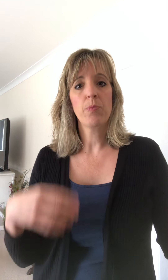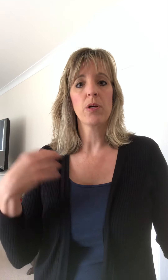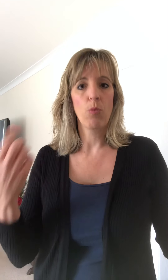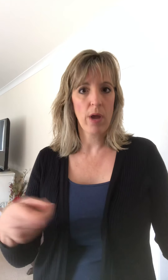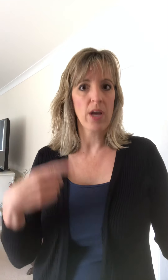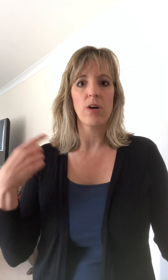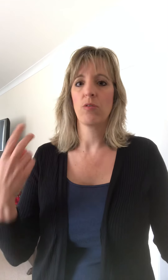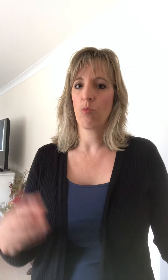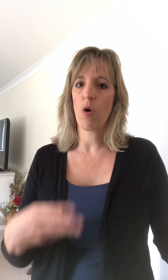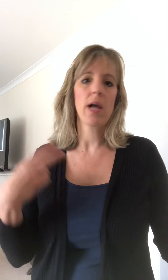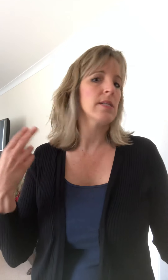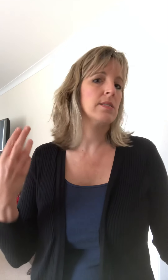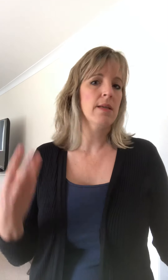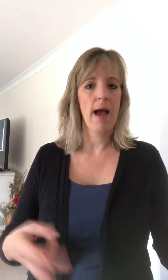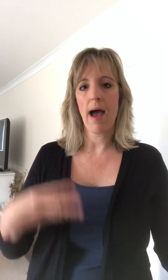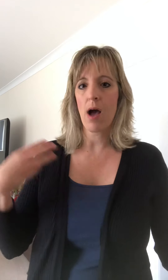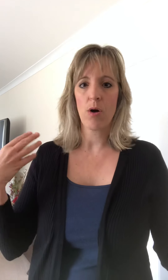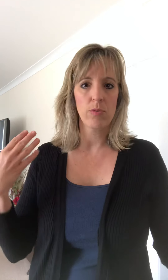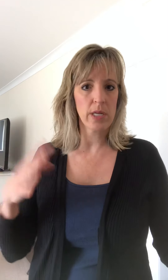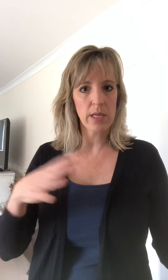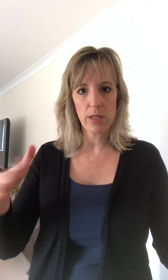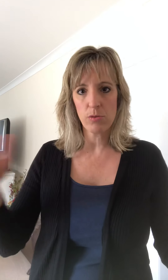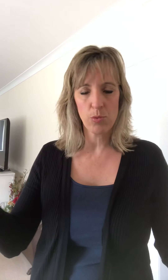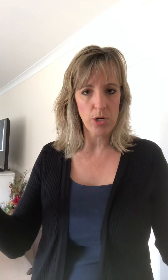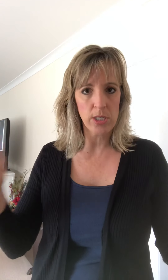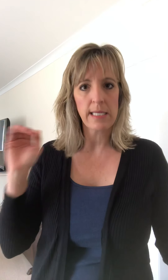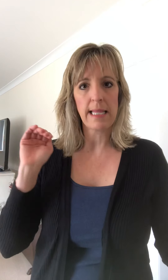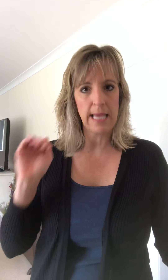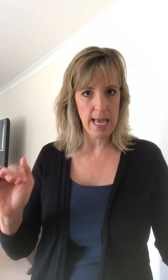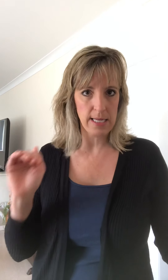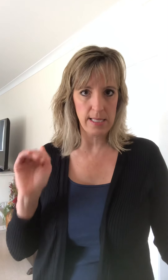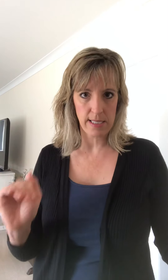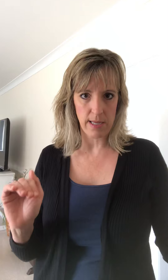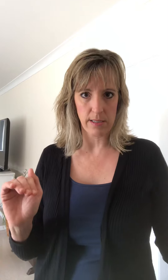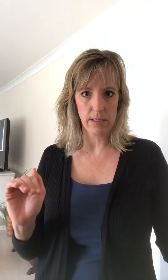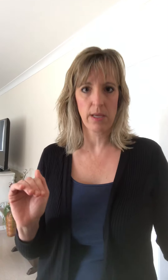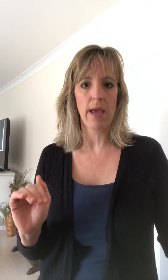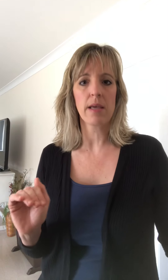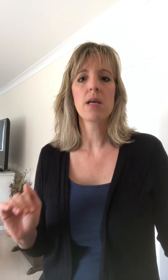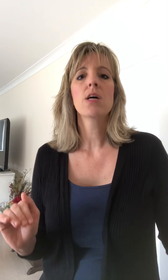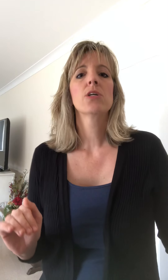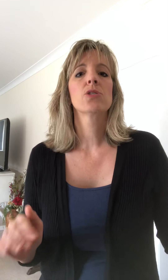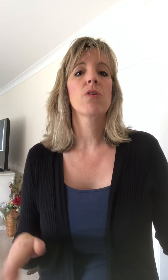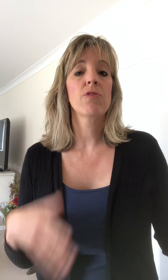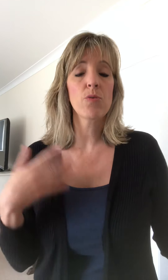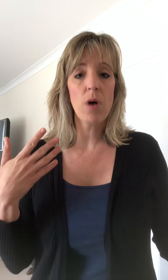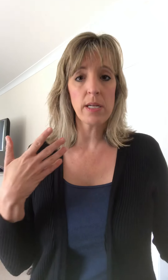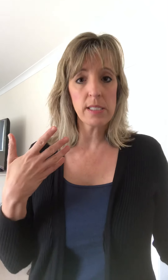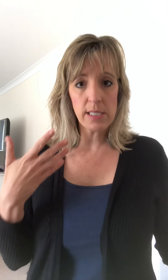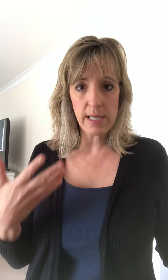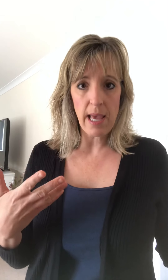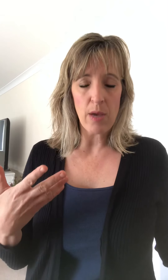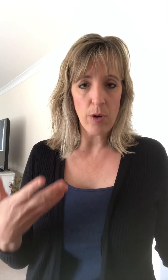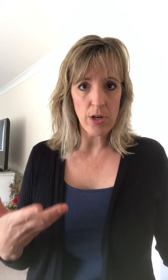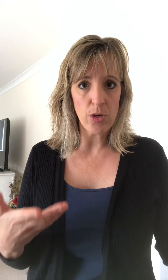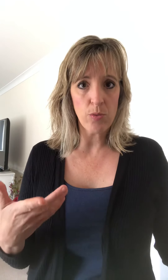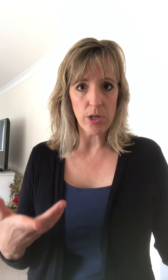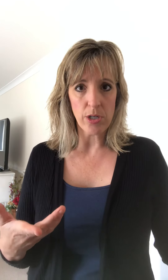put where, what, how, any of those words at the end of the sentence, okay? So if you wanted to say, where do you work, you